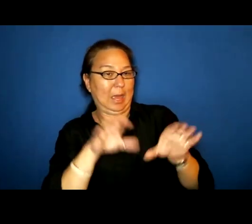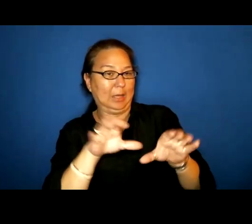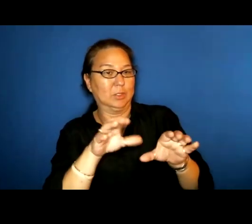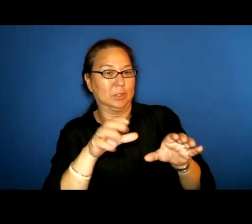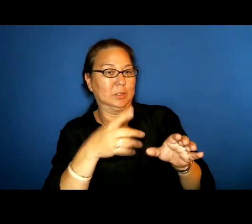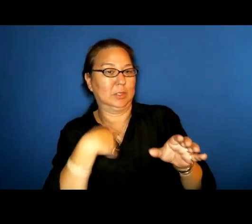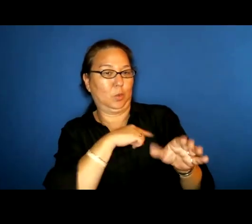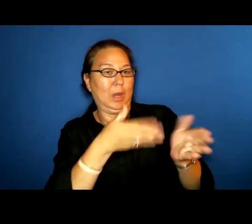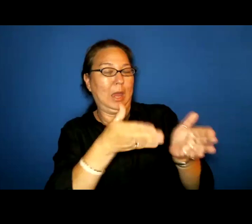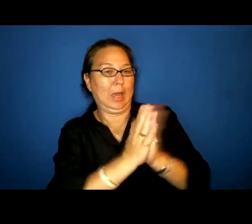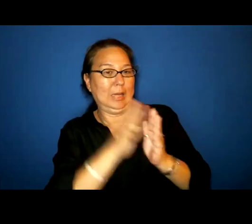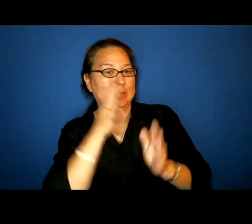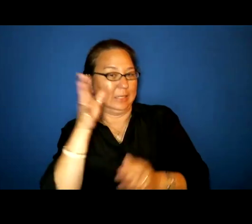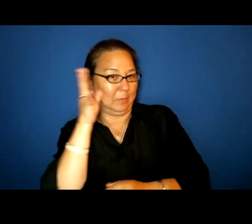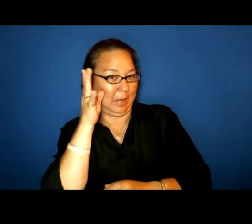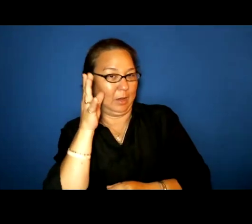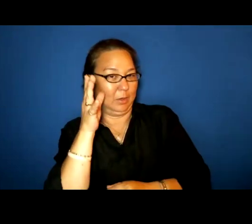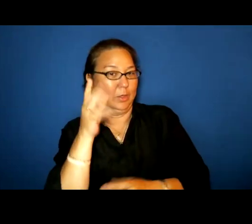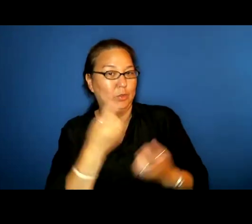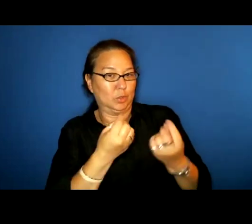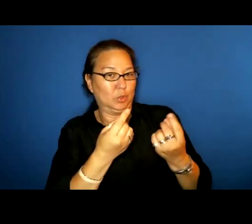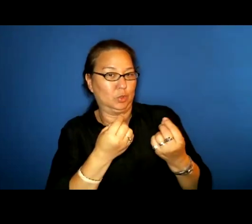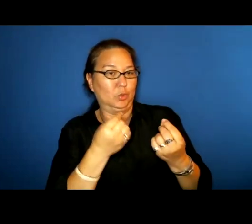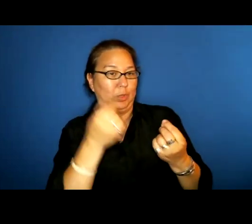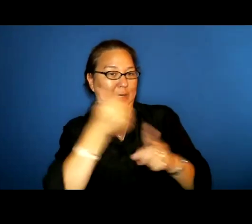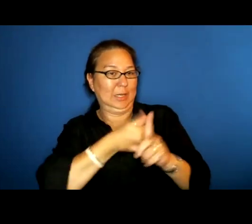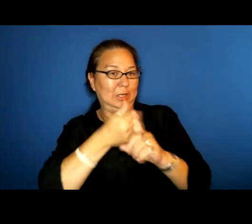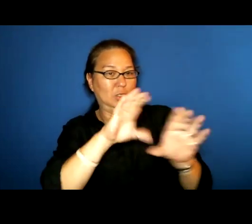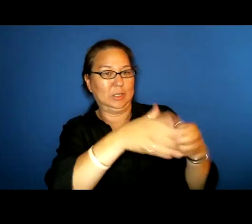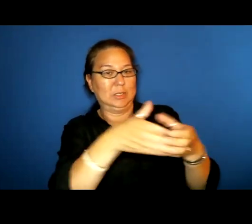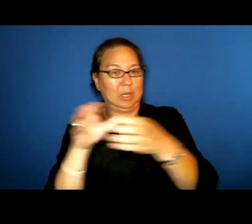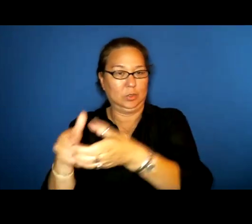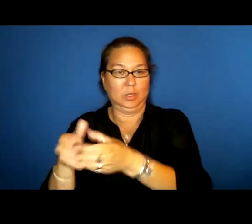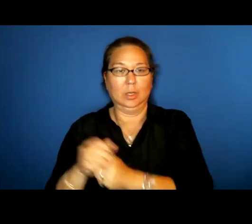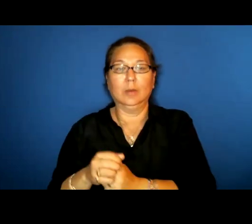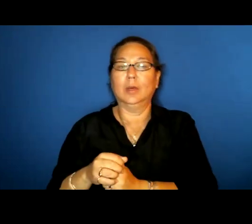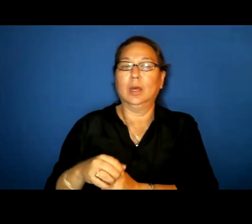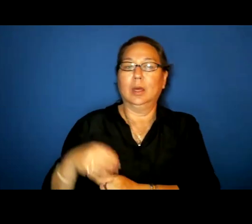The scenarios, but that the scenarios is not the universe in which you are making decisions. Right.